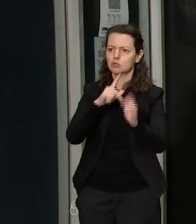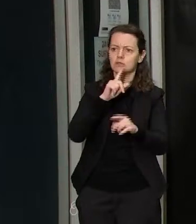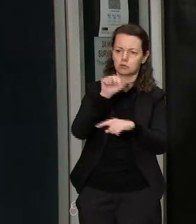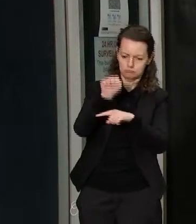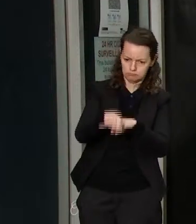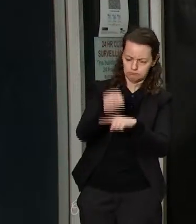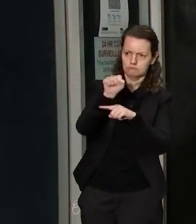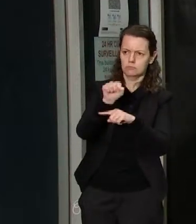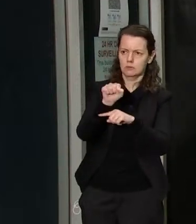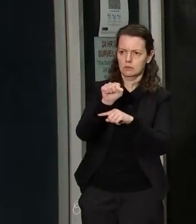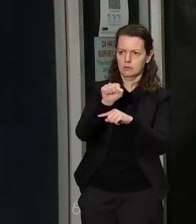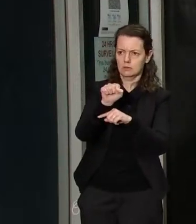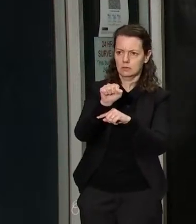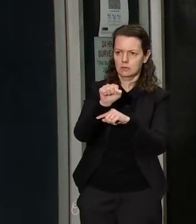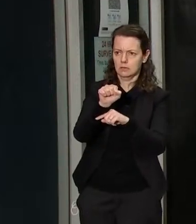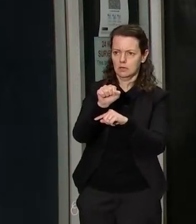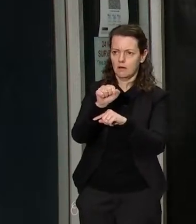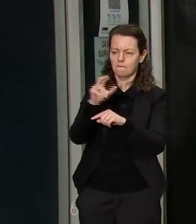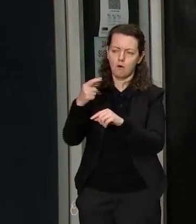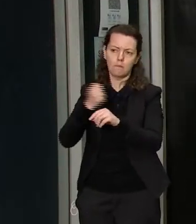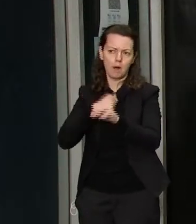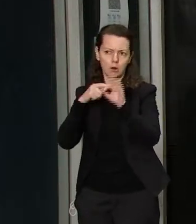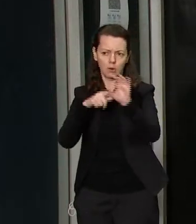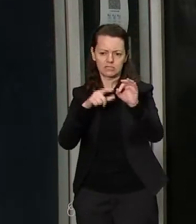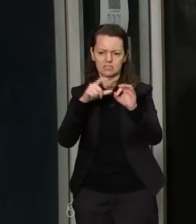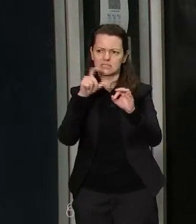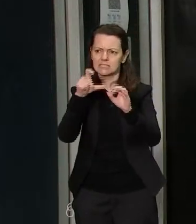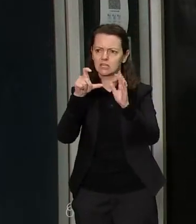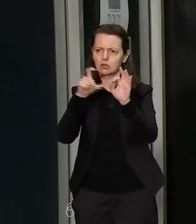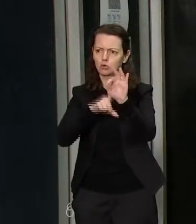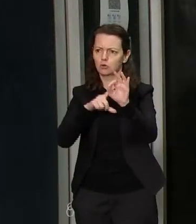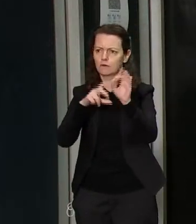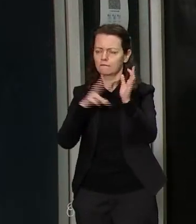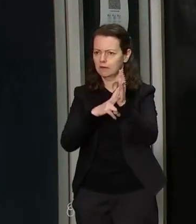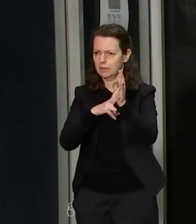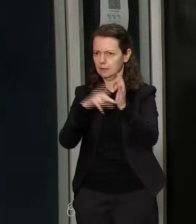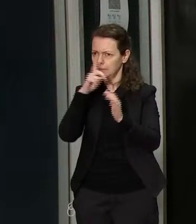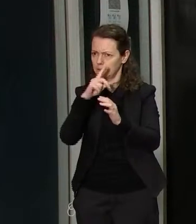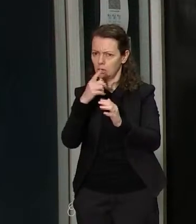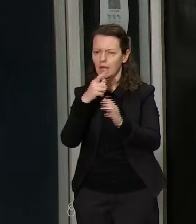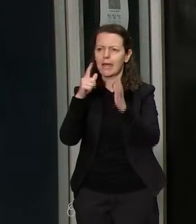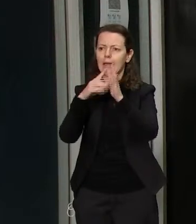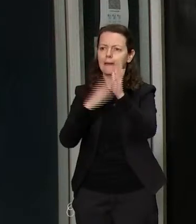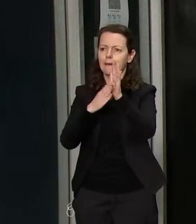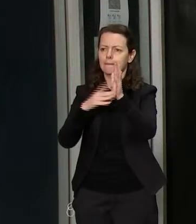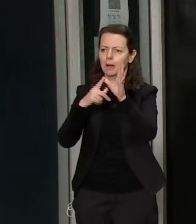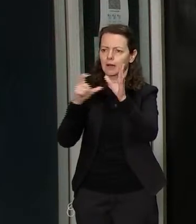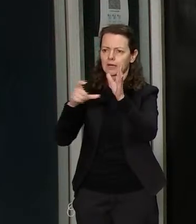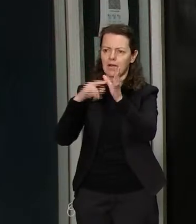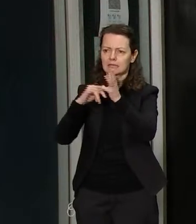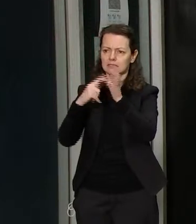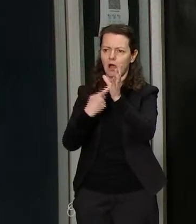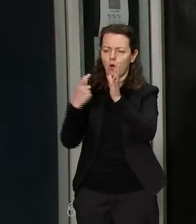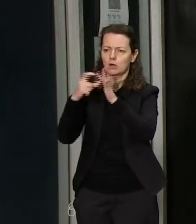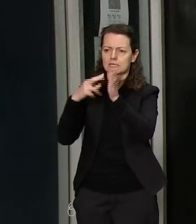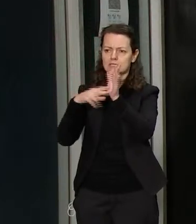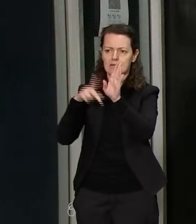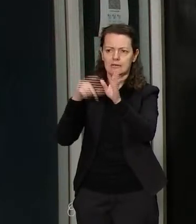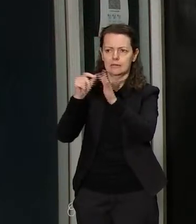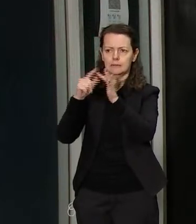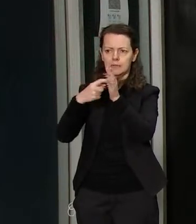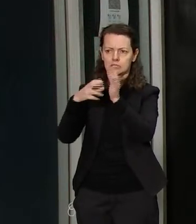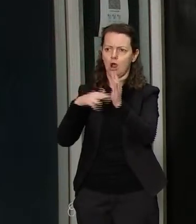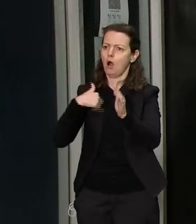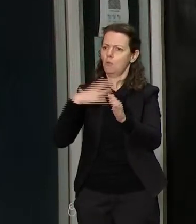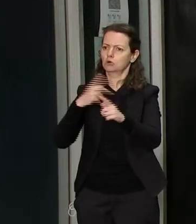us, and we get to put those questions to CQV. When will we be talking to Emma Casa or Danny Pearson? I'll follow up straight